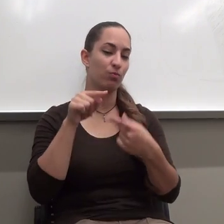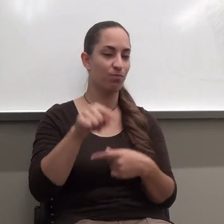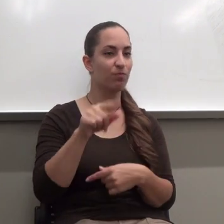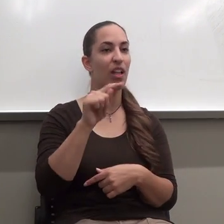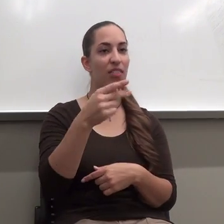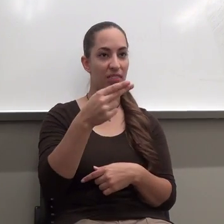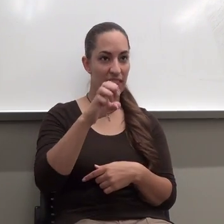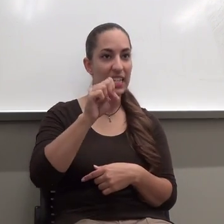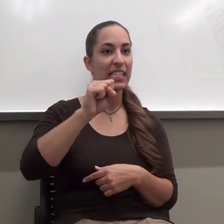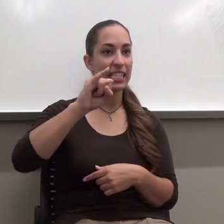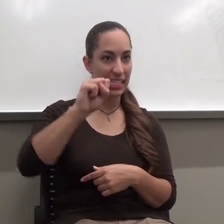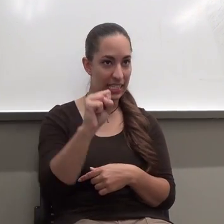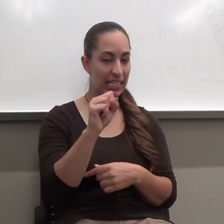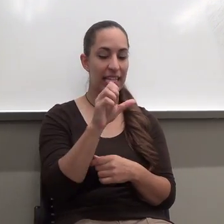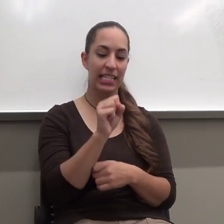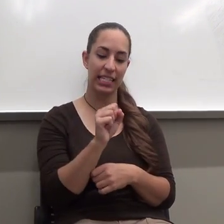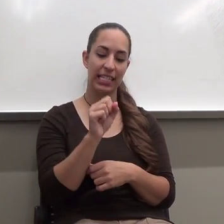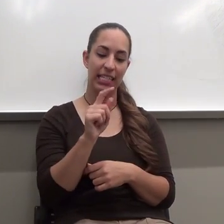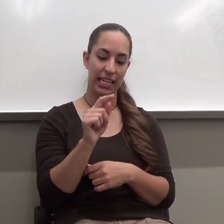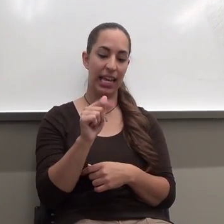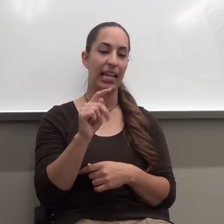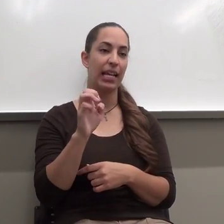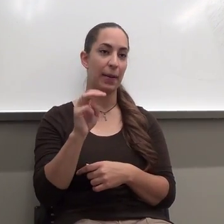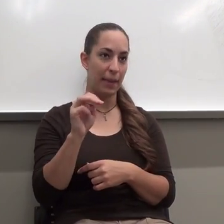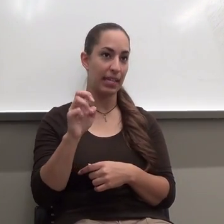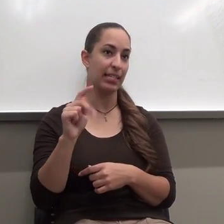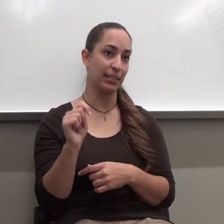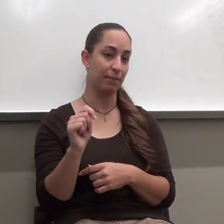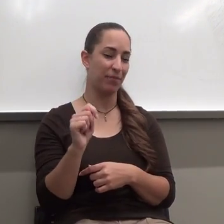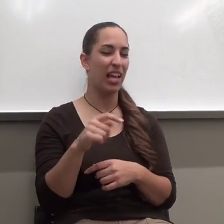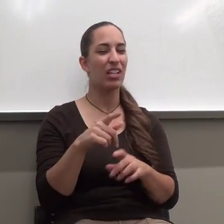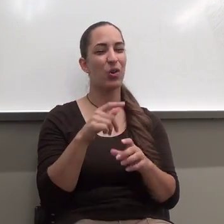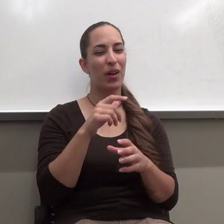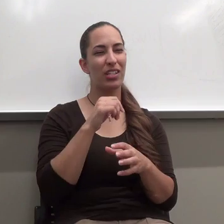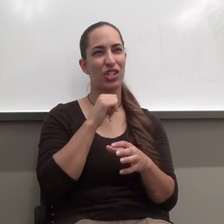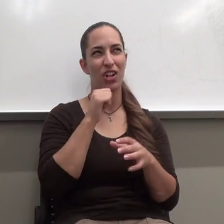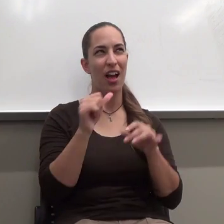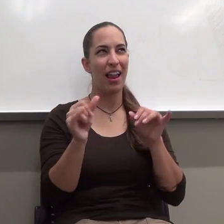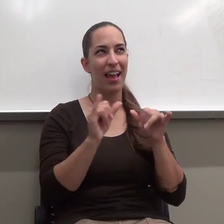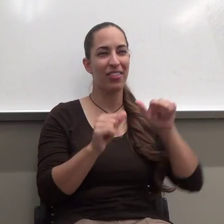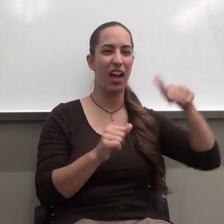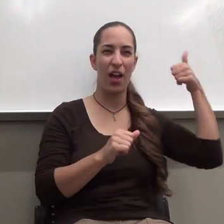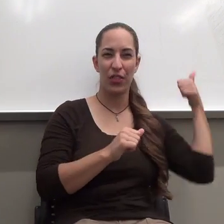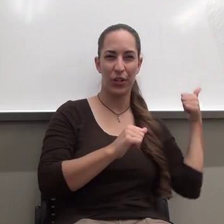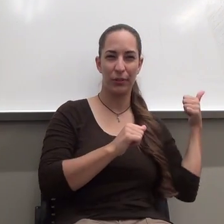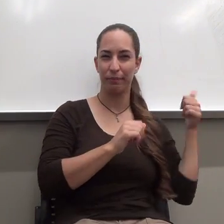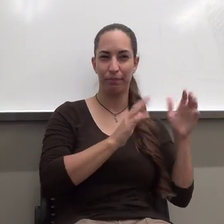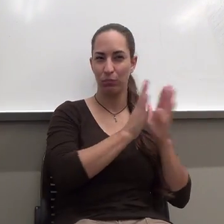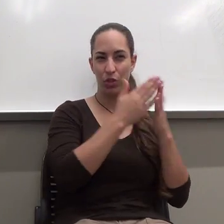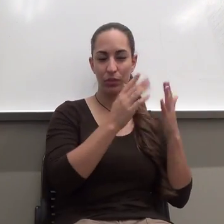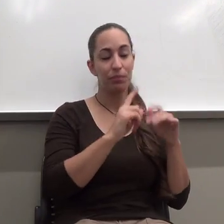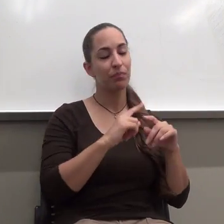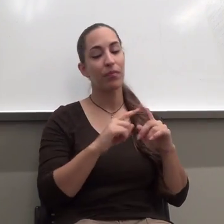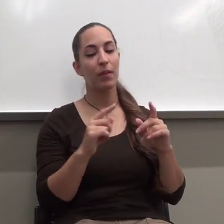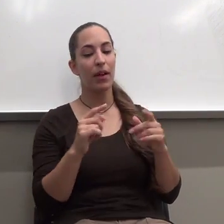it is in this book, it's not in that other book, the way the other one was, but the way the homework is in